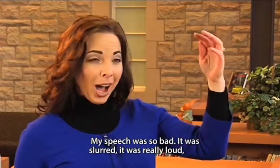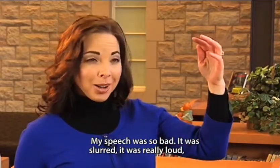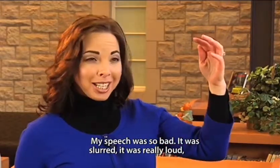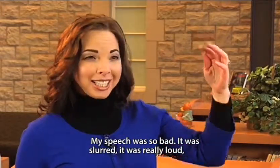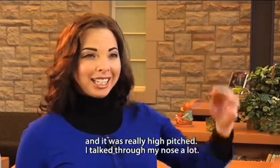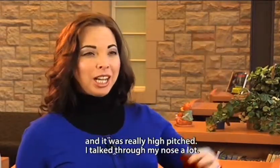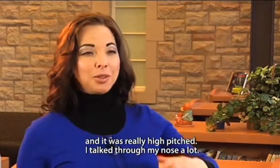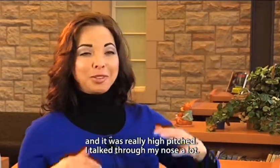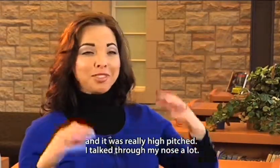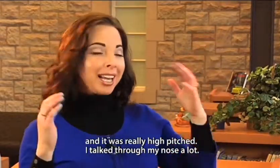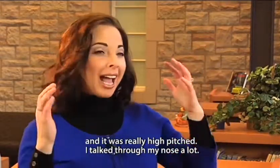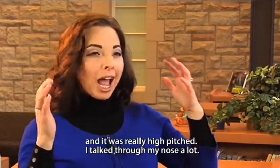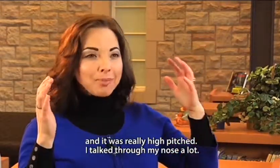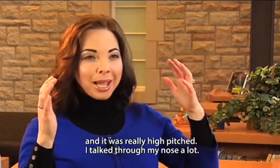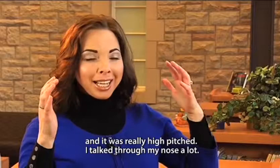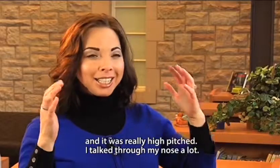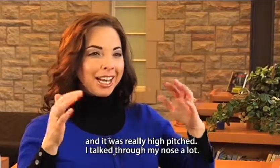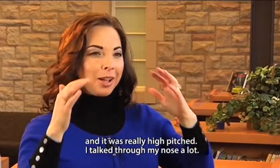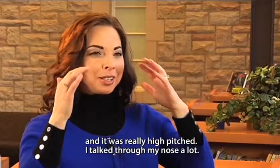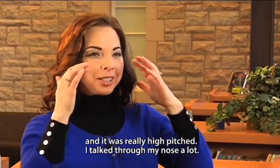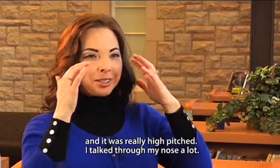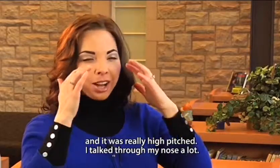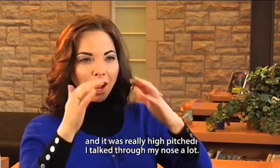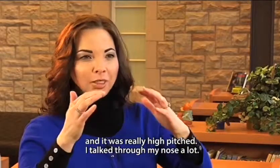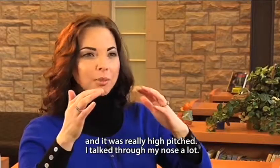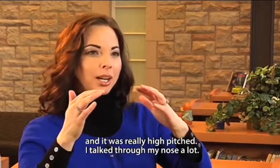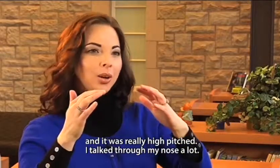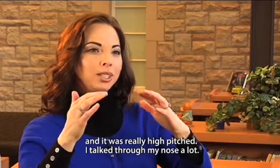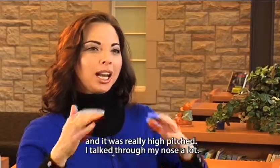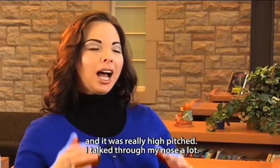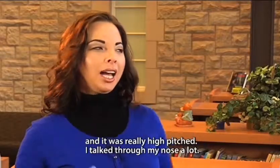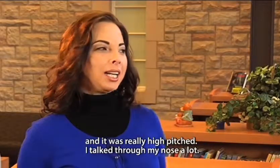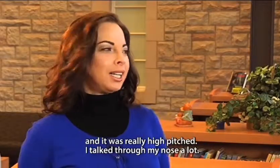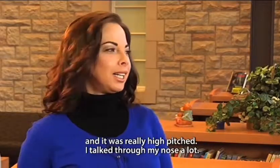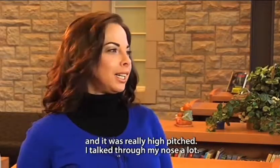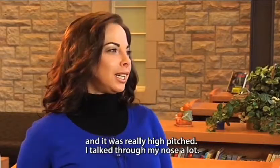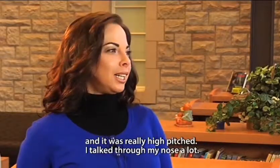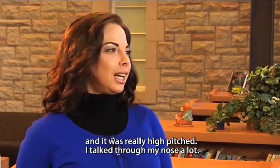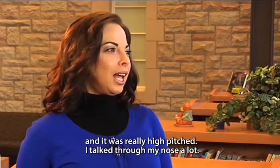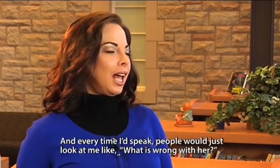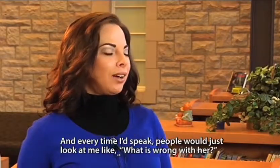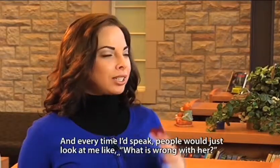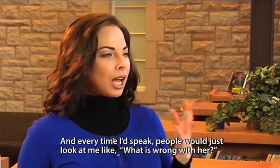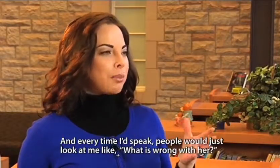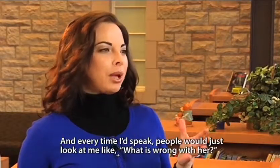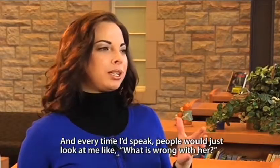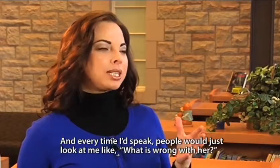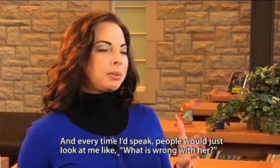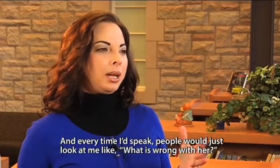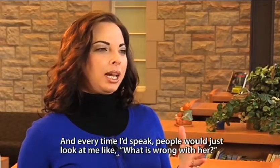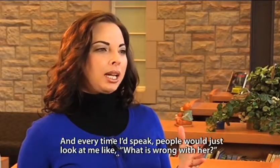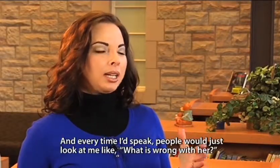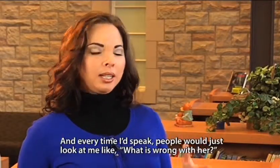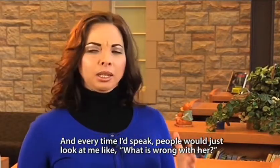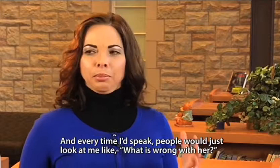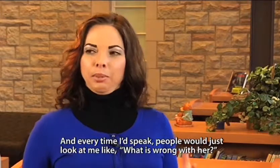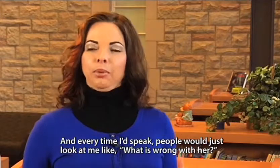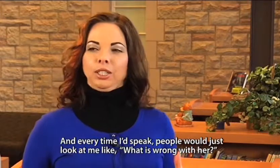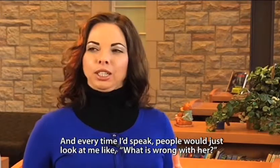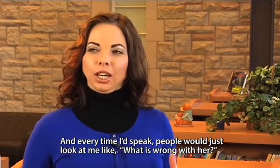loud, and it was really high pitched, and I talked through my nose a lot. And every time I speak, people would just look